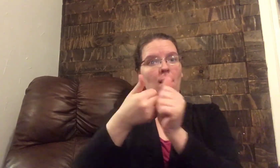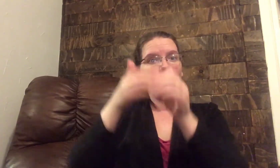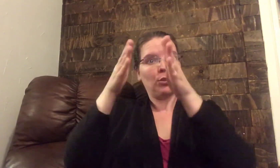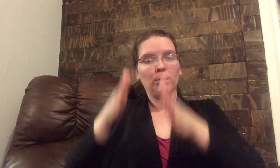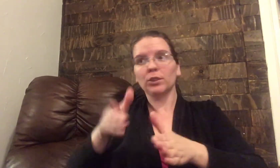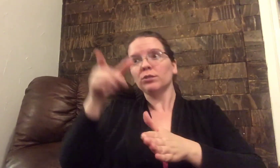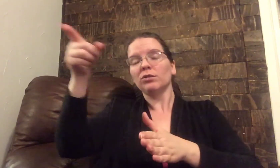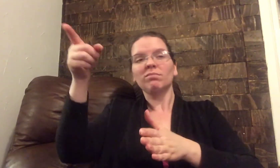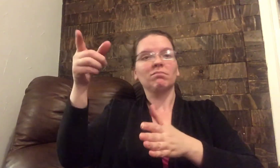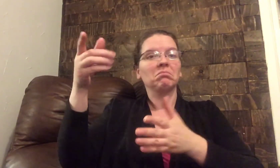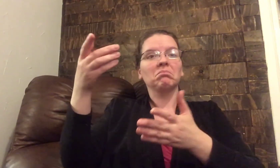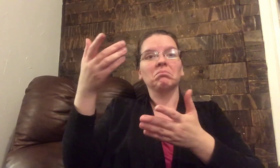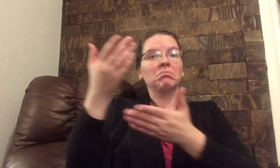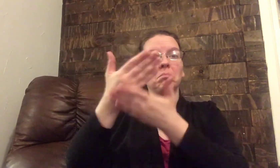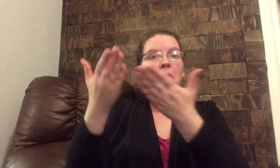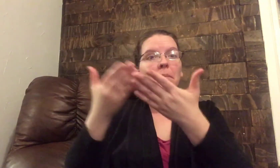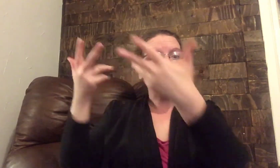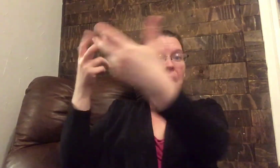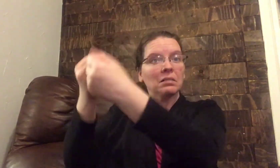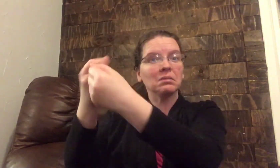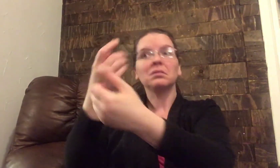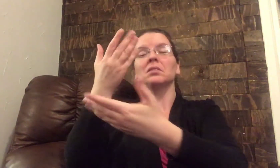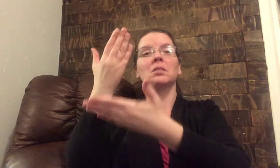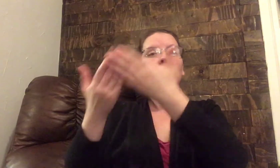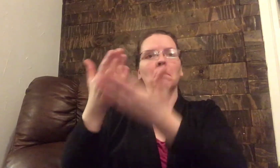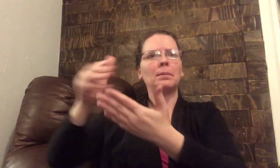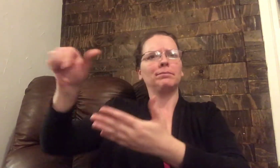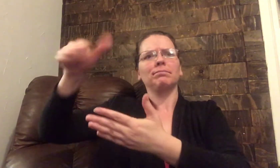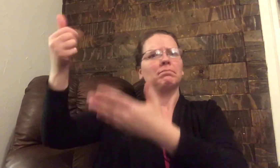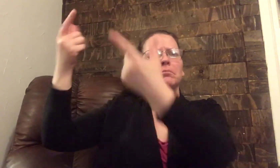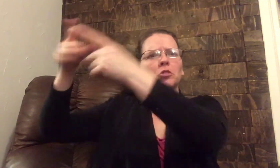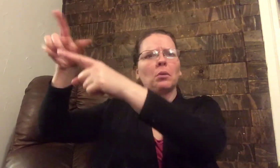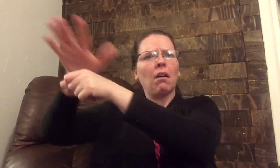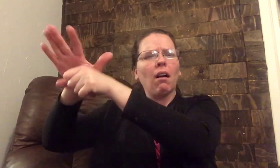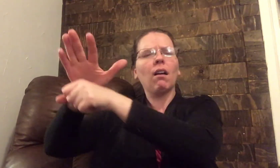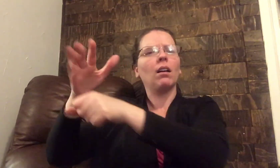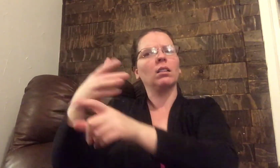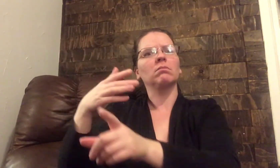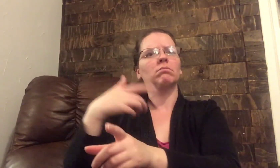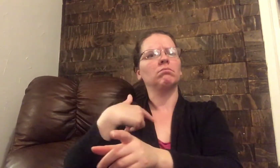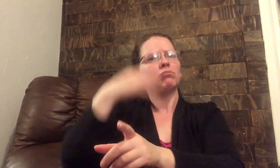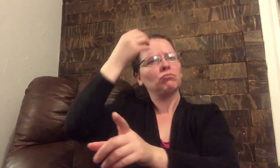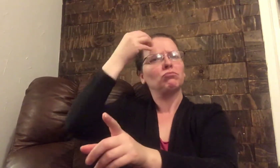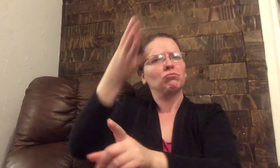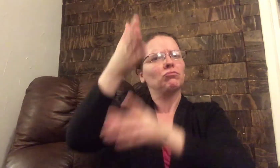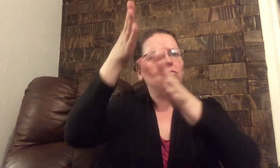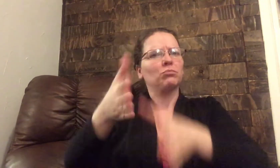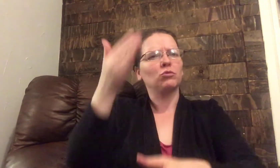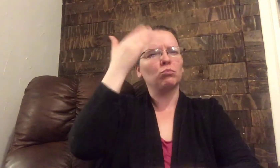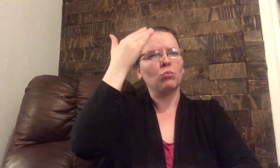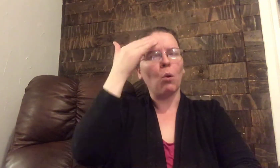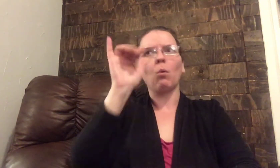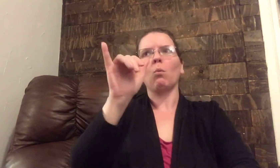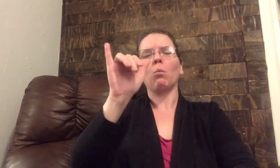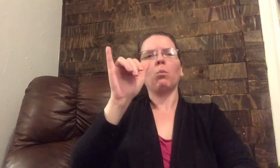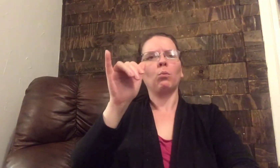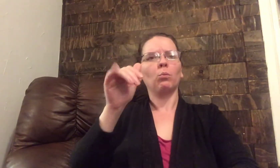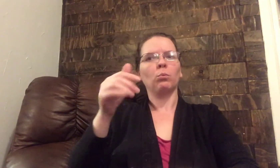happening behind that person, maybe an accident or something else is going on in another location, I will let that